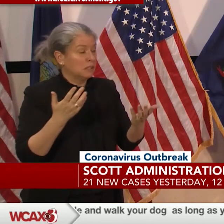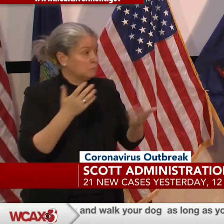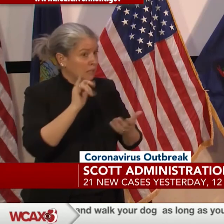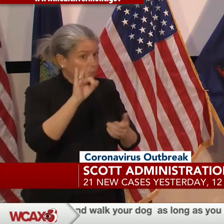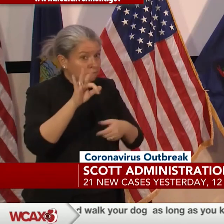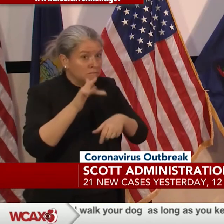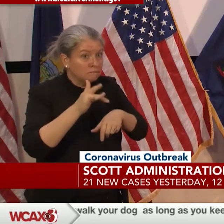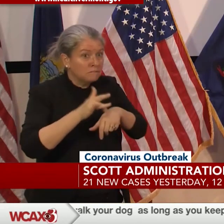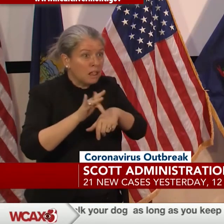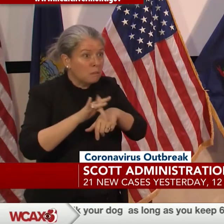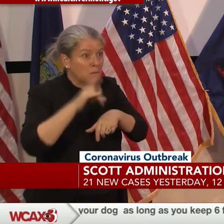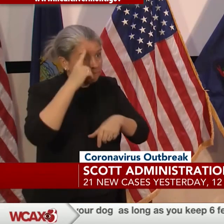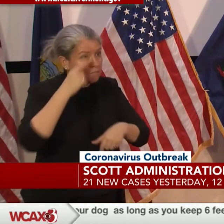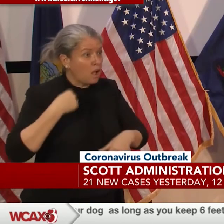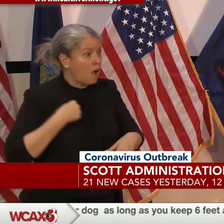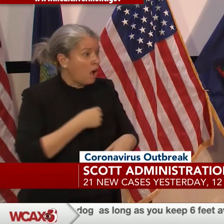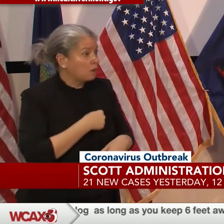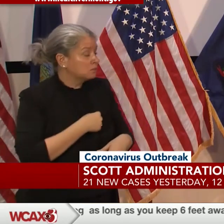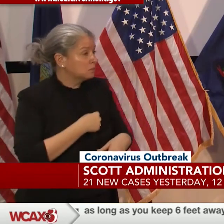it's available to us,